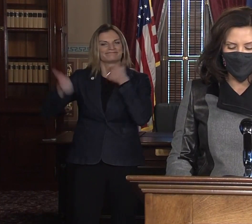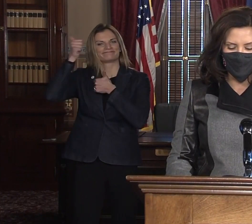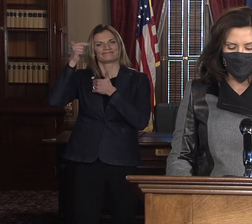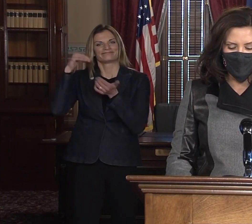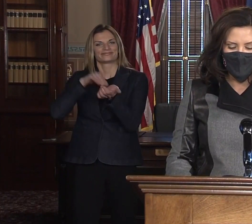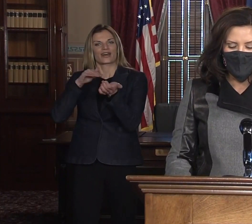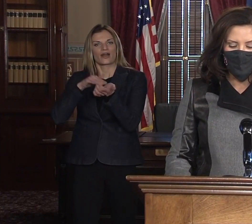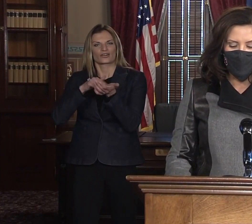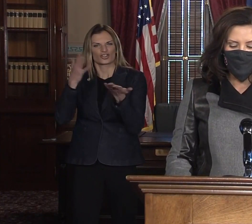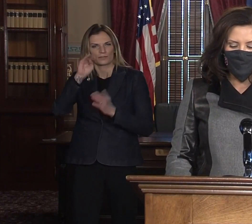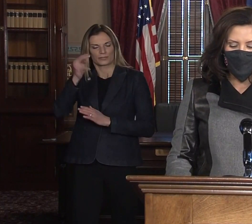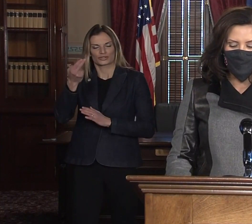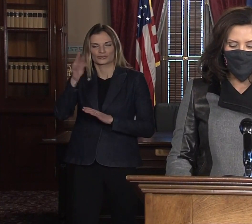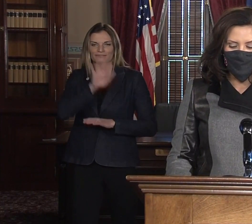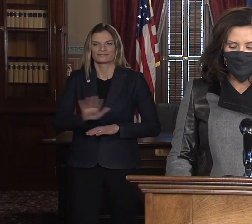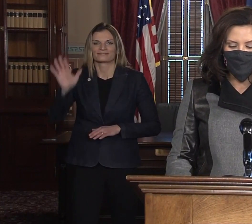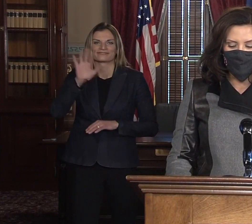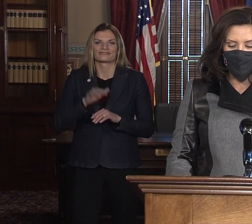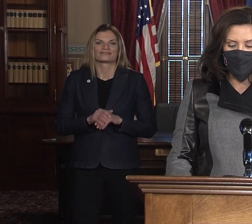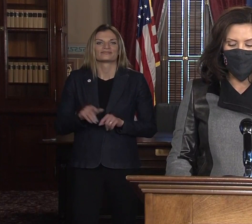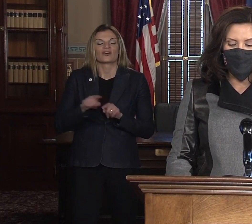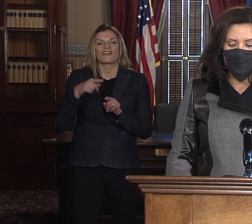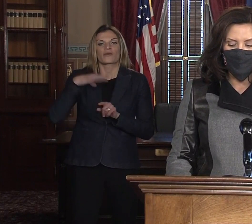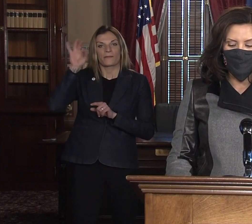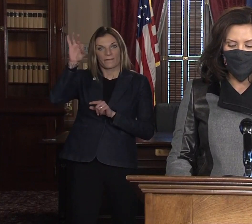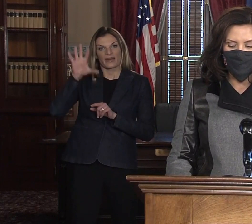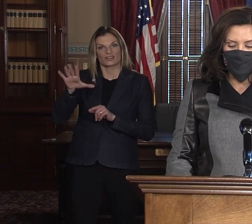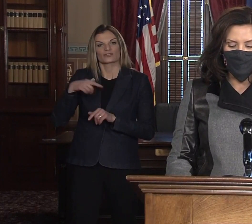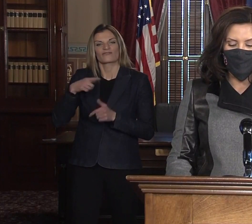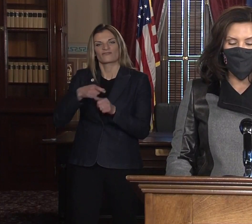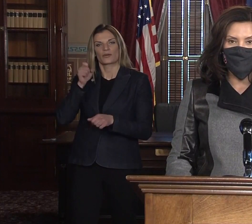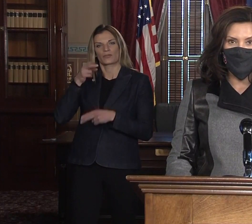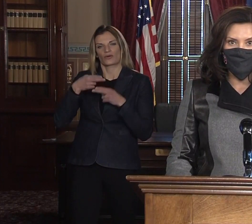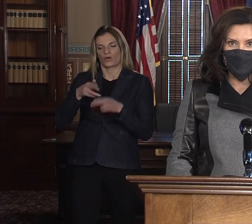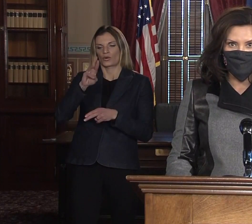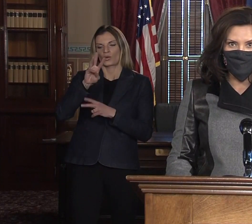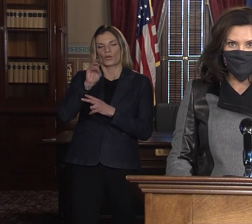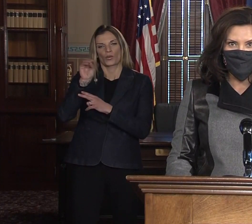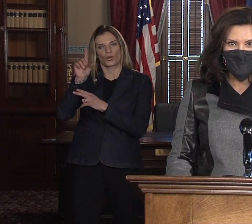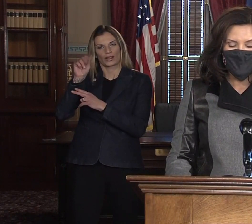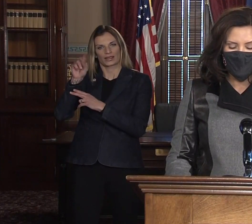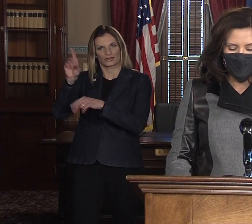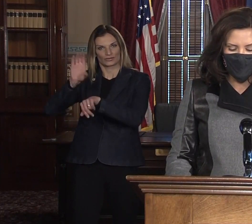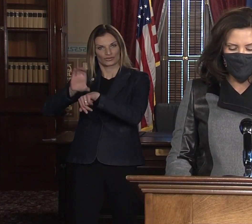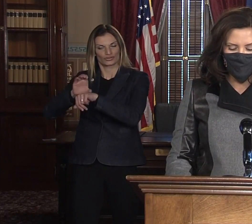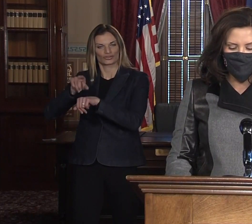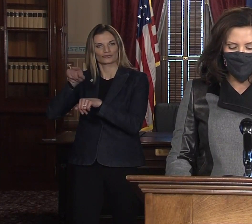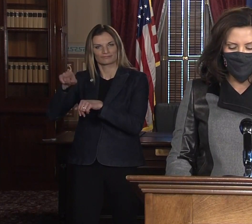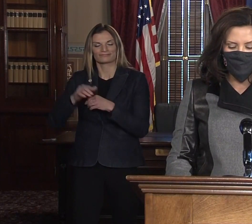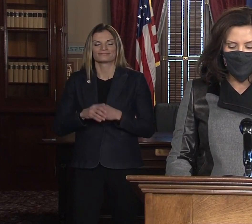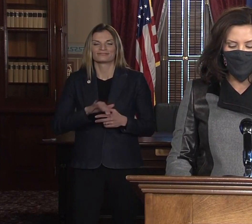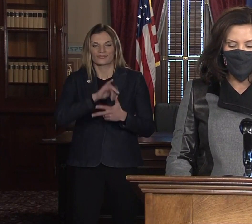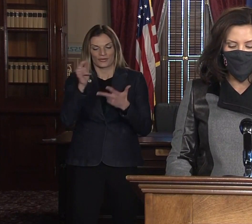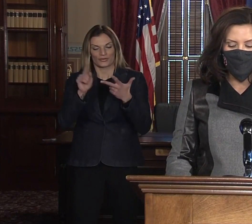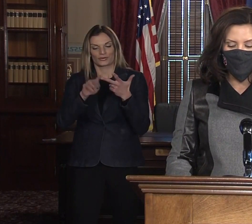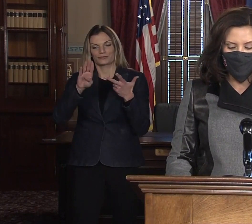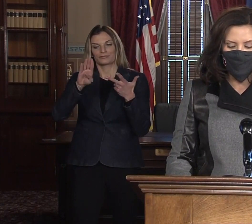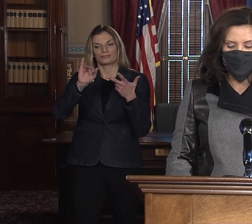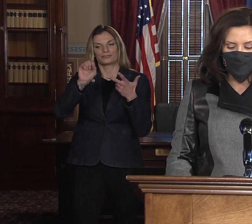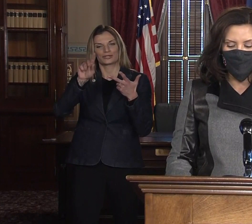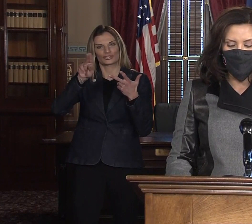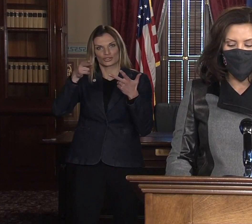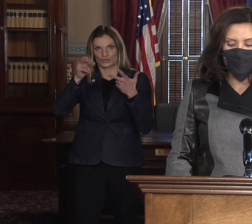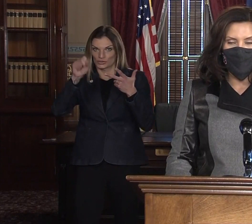Medical Executive, Pastor Dennis Clinton from the Woodland Church in Brownstown Township, and Bishop J.